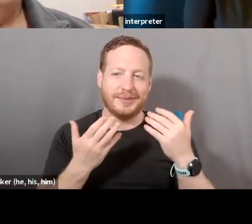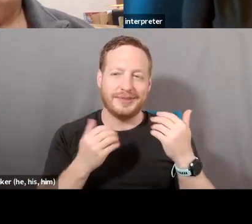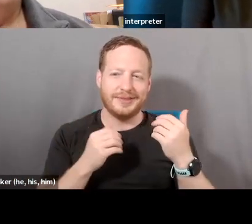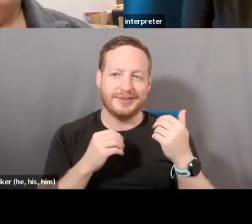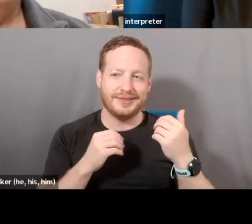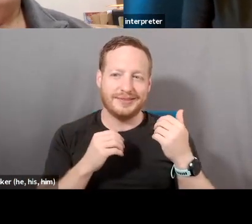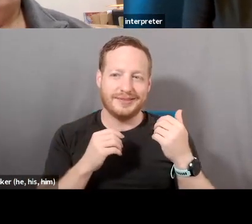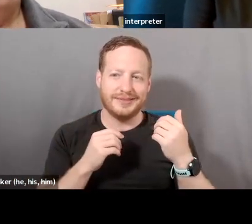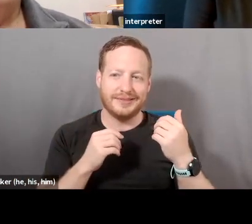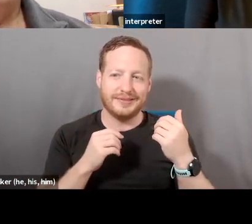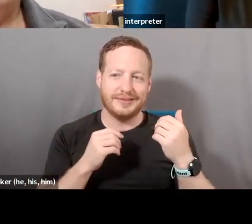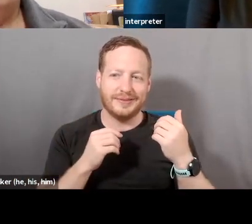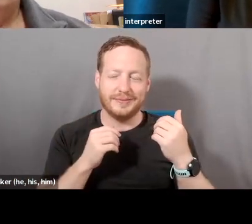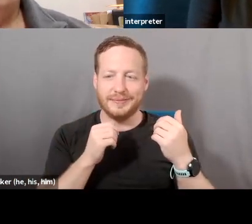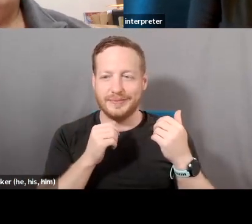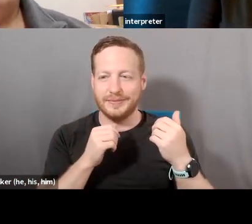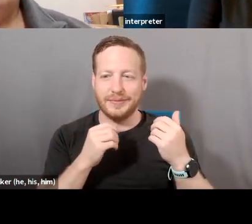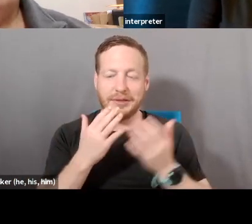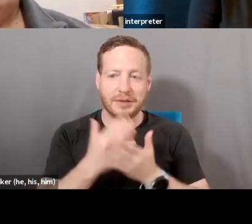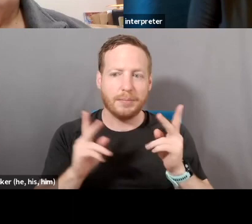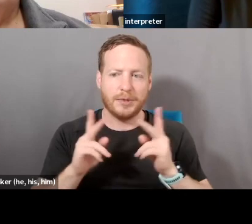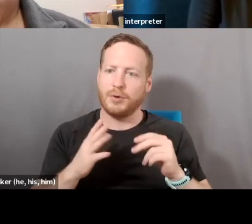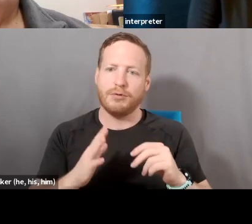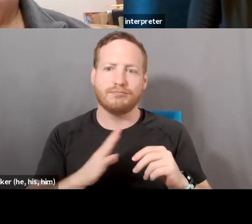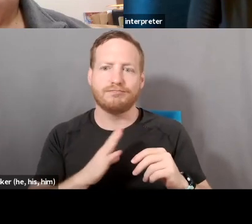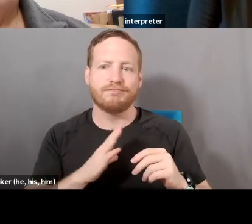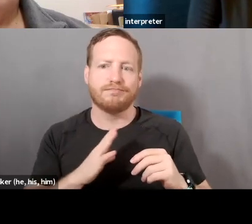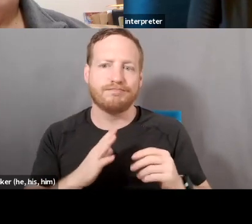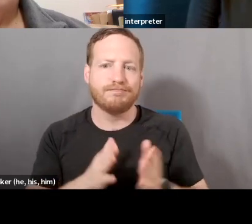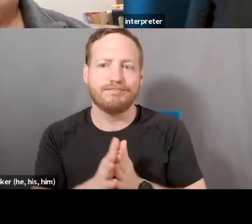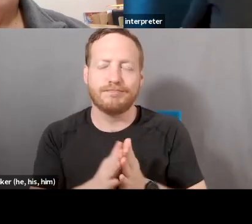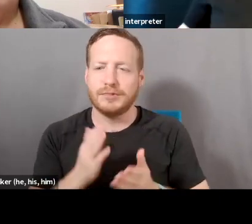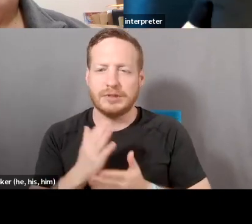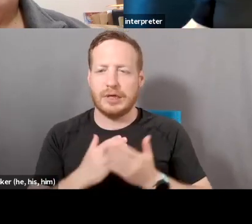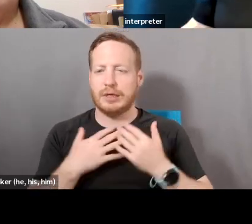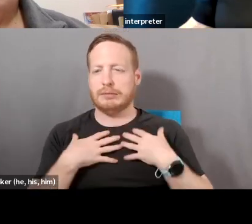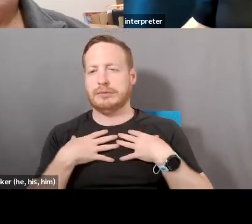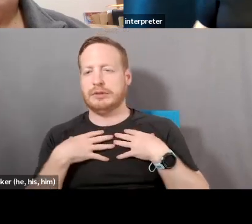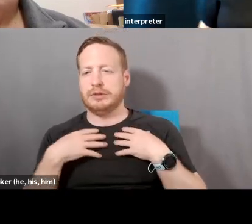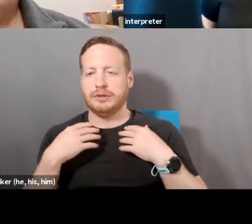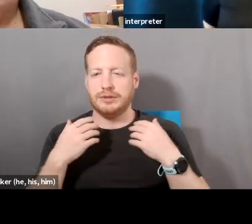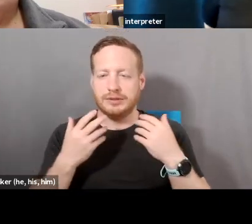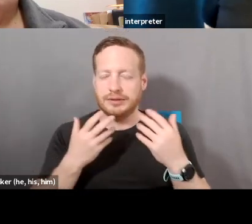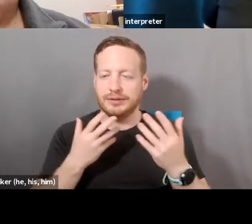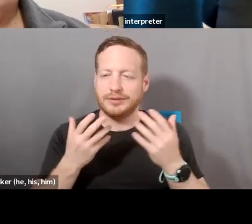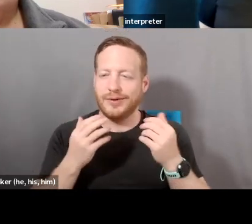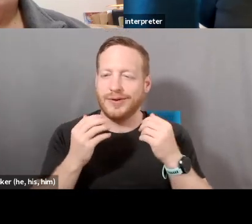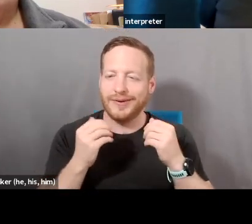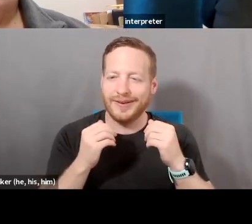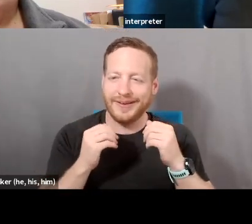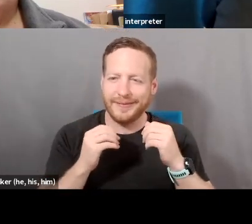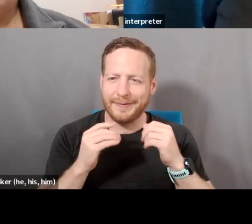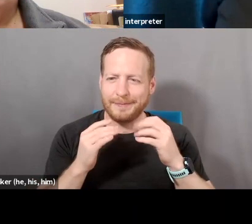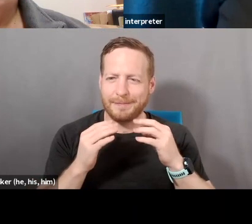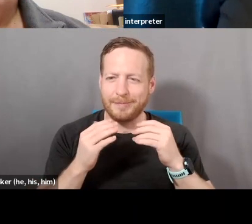panel sometimes is very intimidating, having all those people look at you. Some people would be fine to do it and others might be